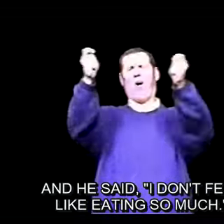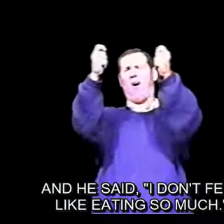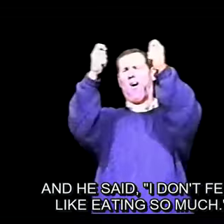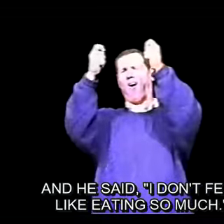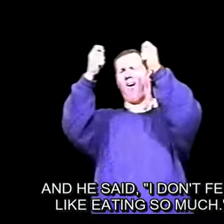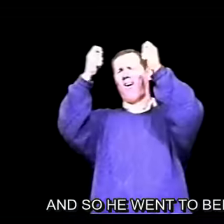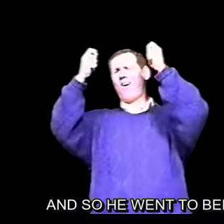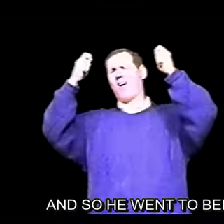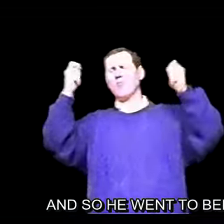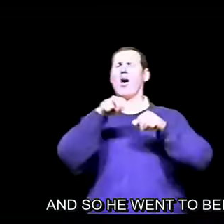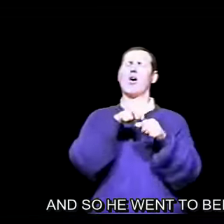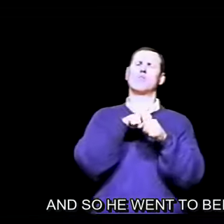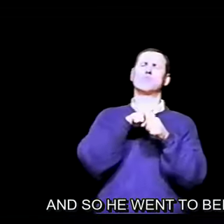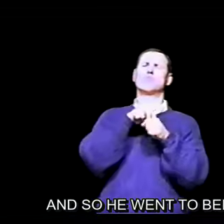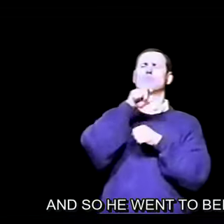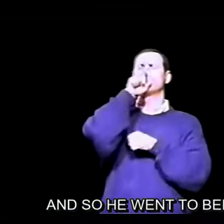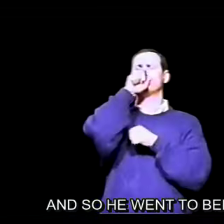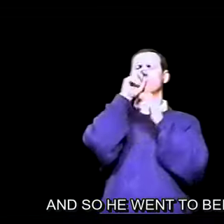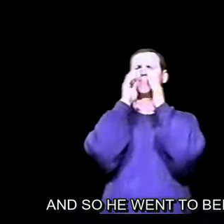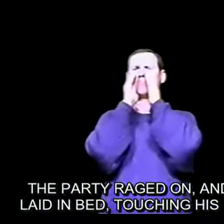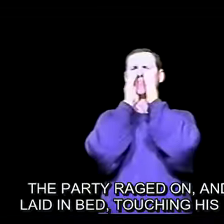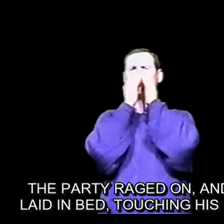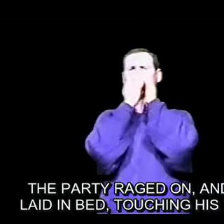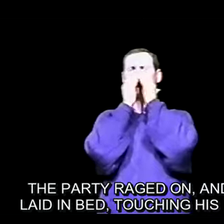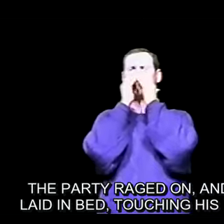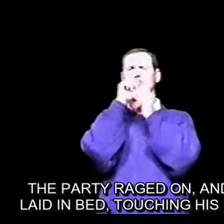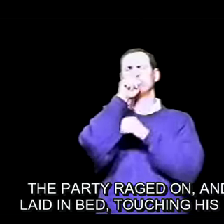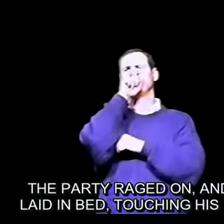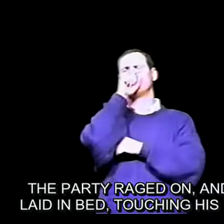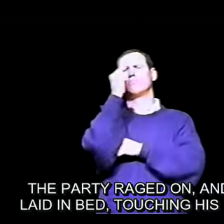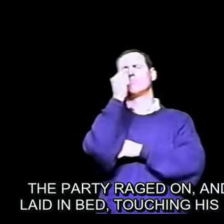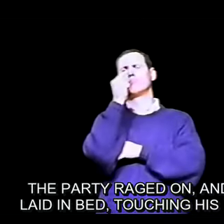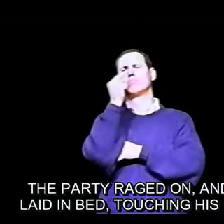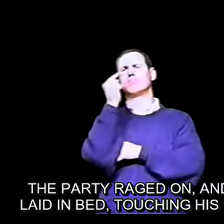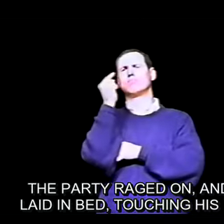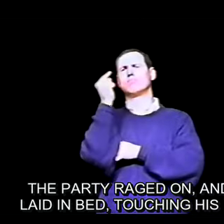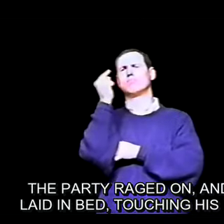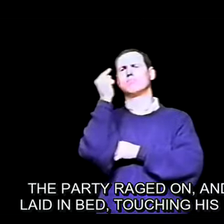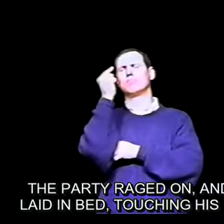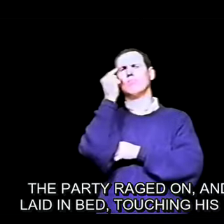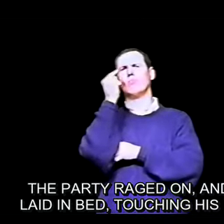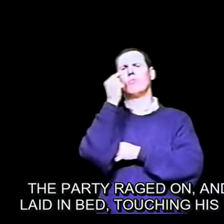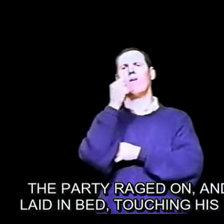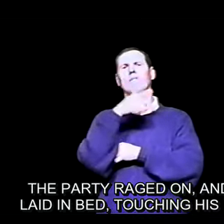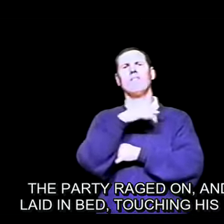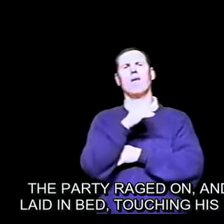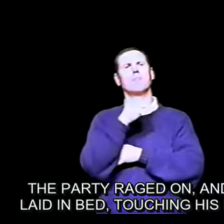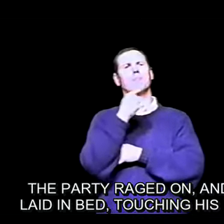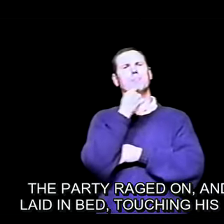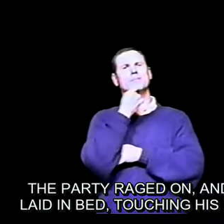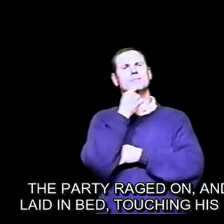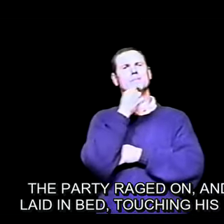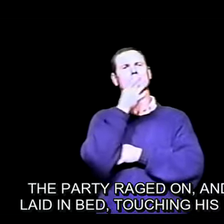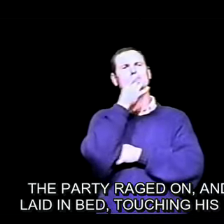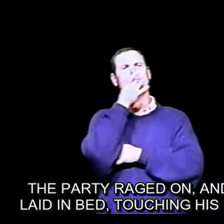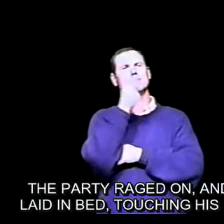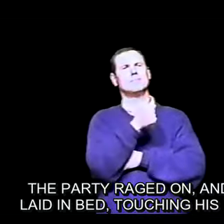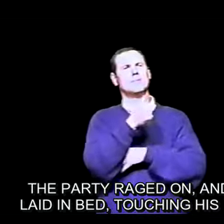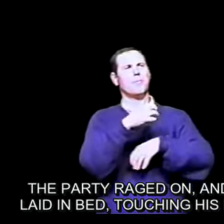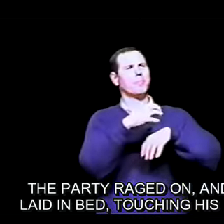went to bed, and the party raged on. And he laid in bed, touching his beak and thinking